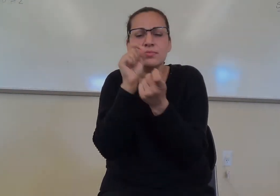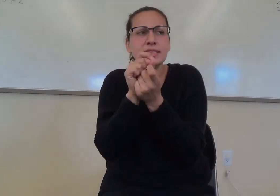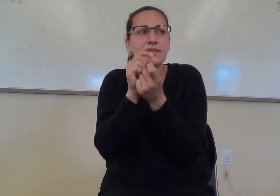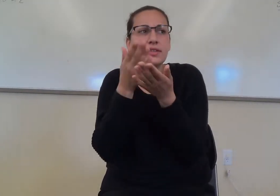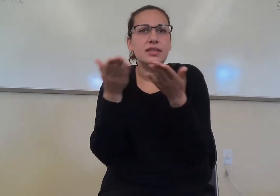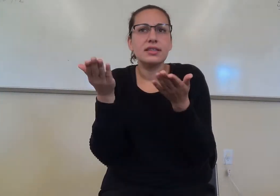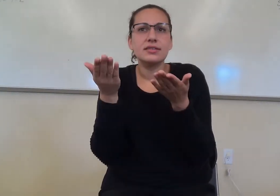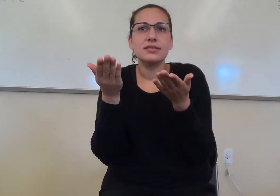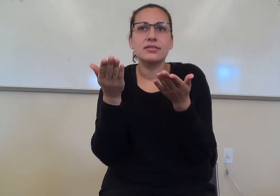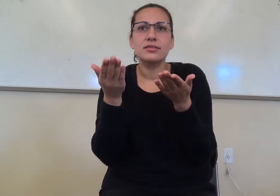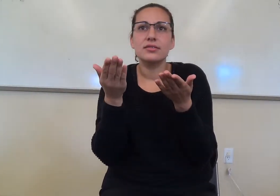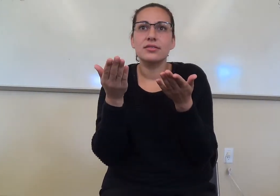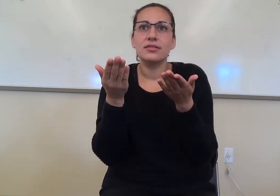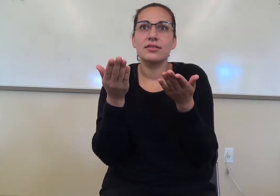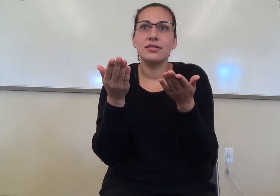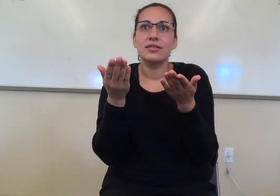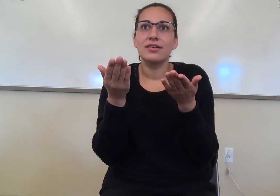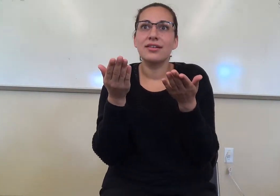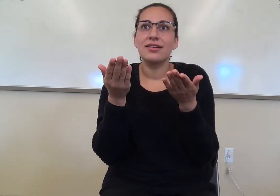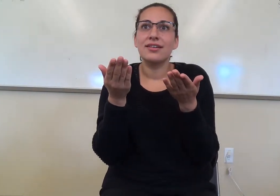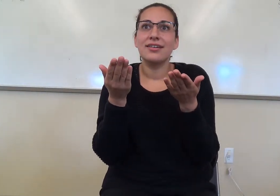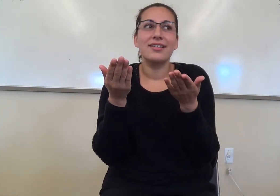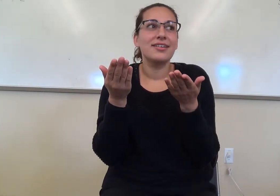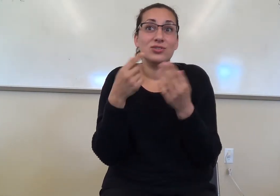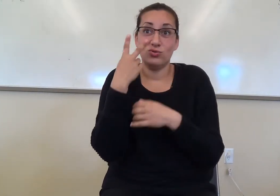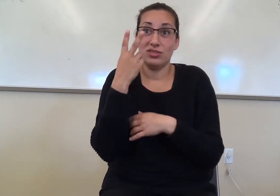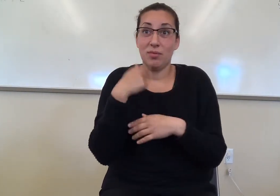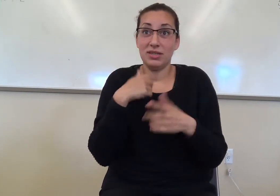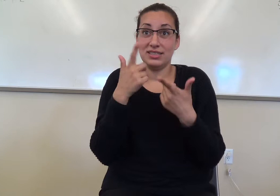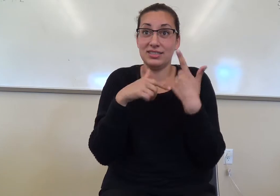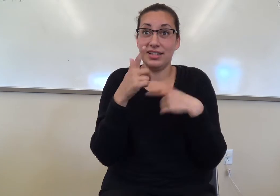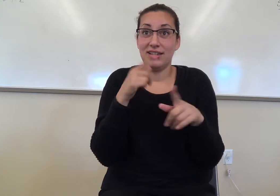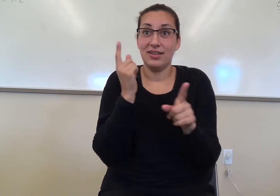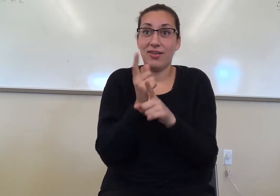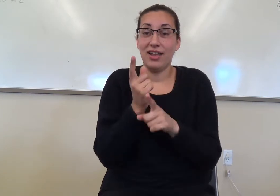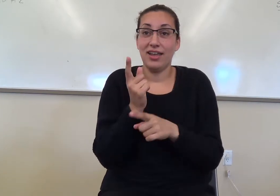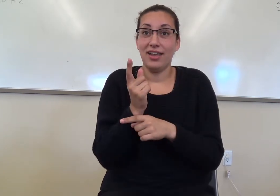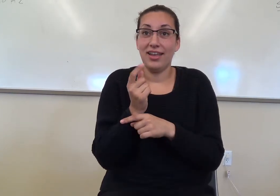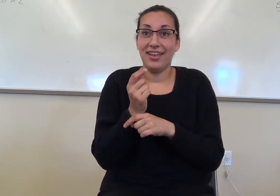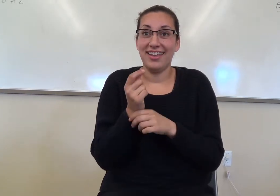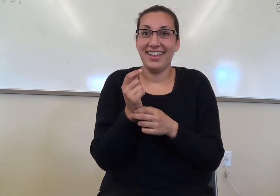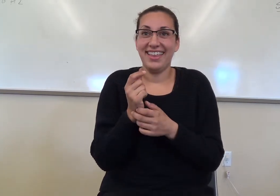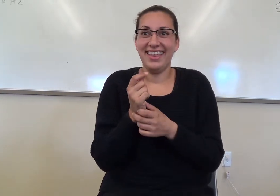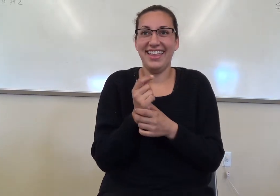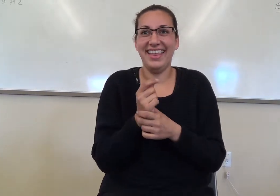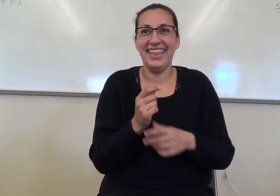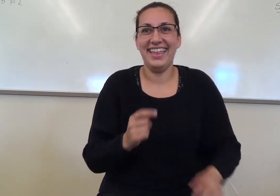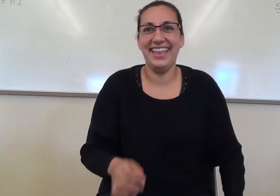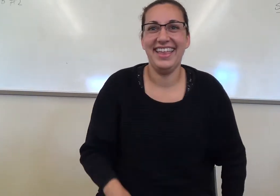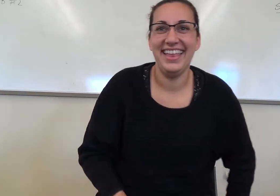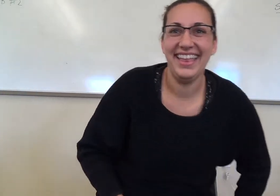Okay, yeah, memorizing lists of words is what it seems to be, repeated or